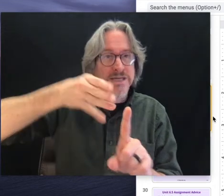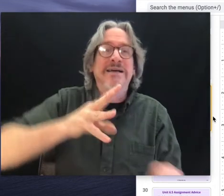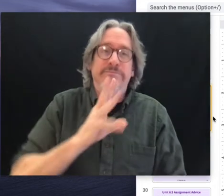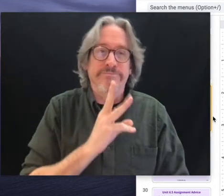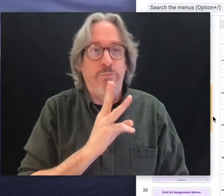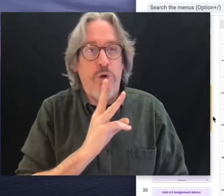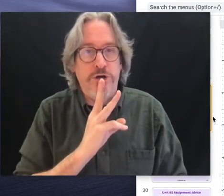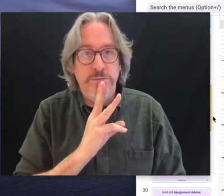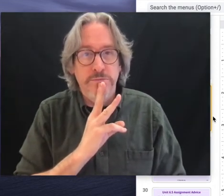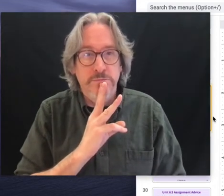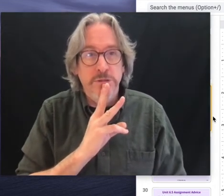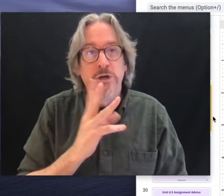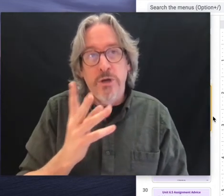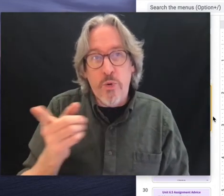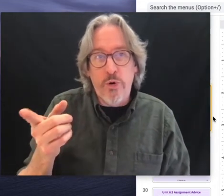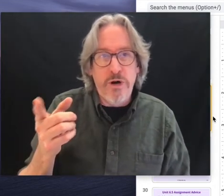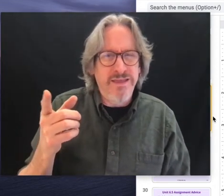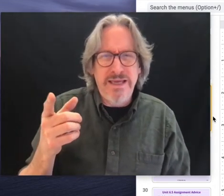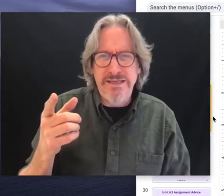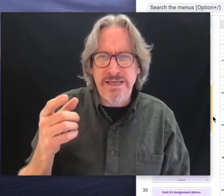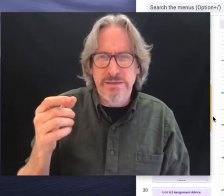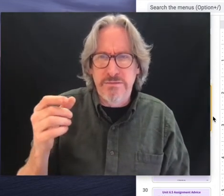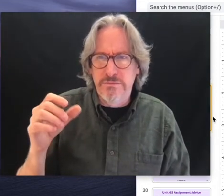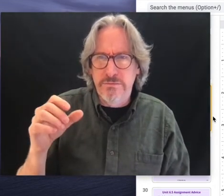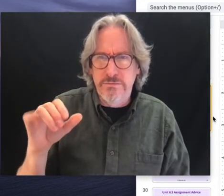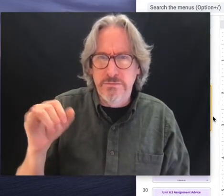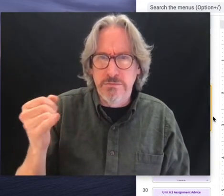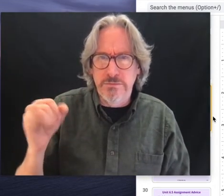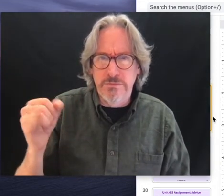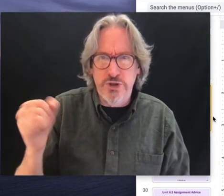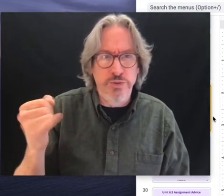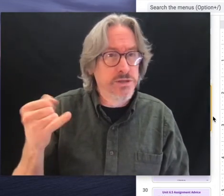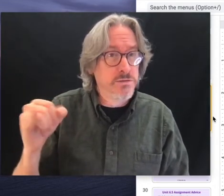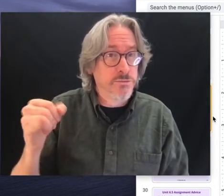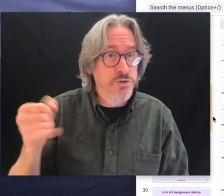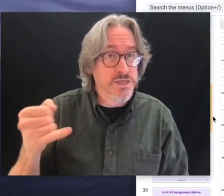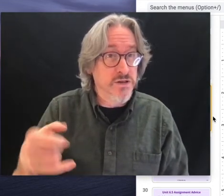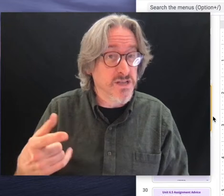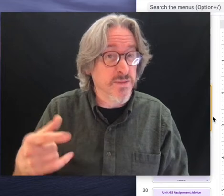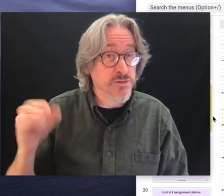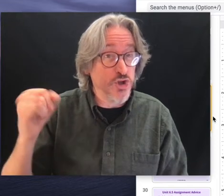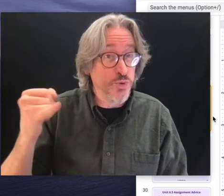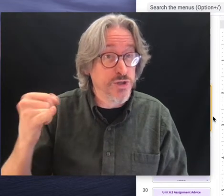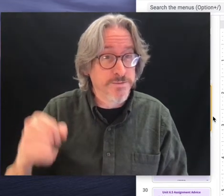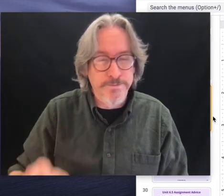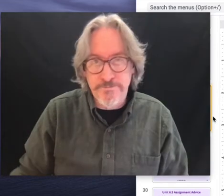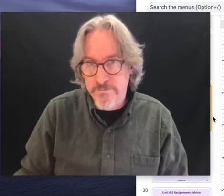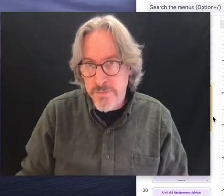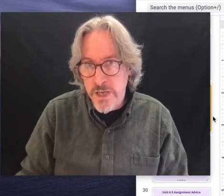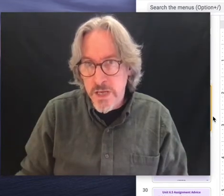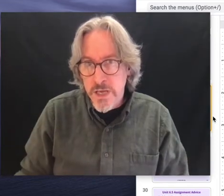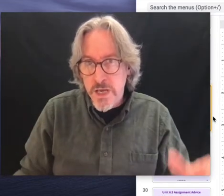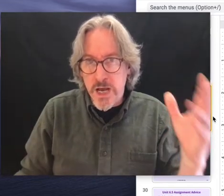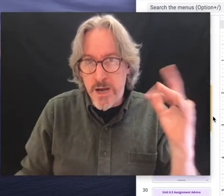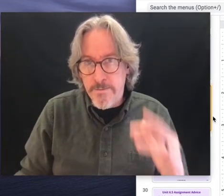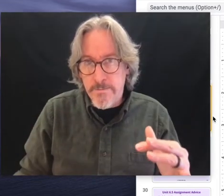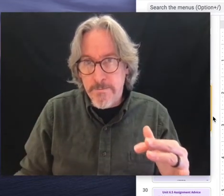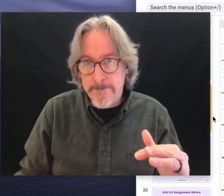product, water, or I think he says juice. Juice is the other, sometimes juice.